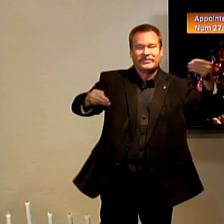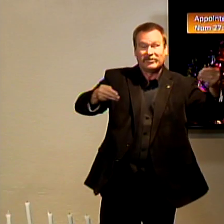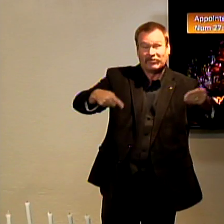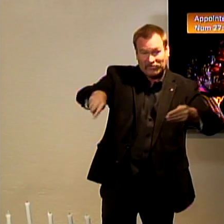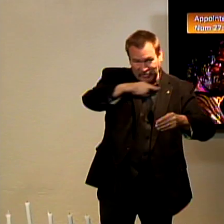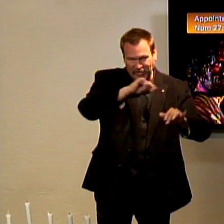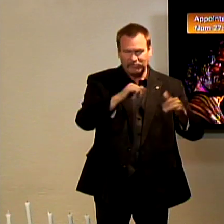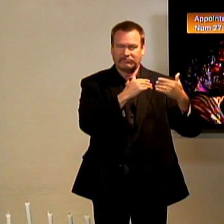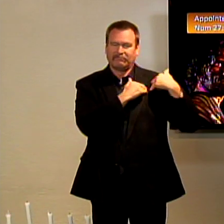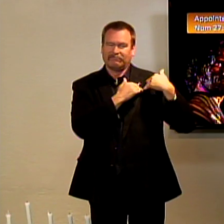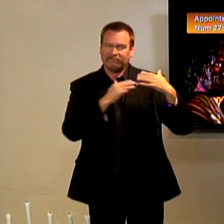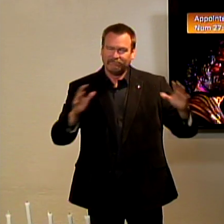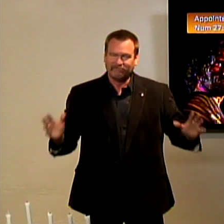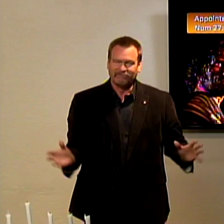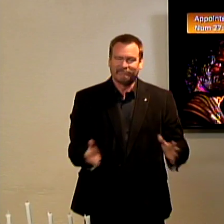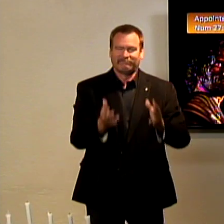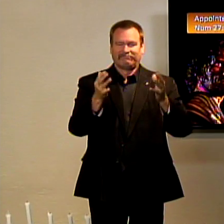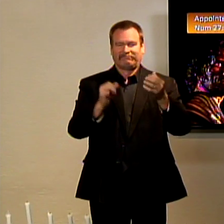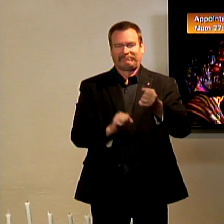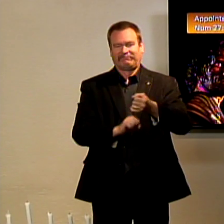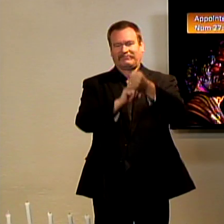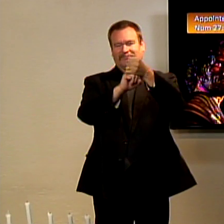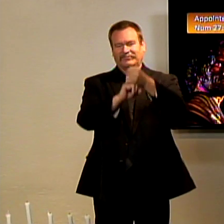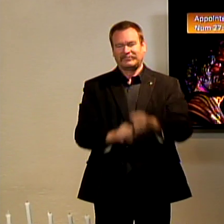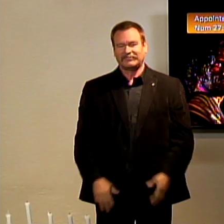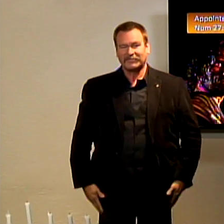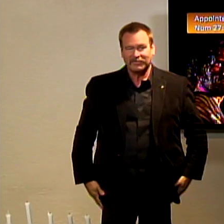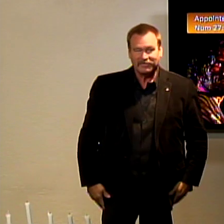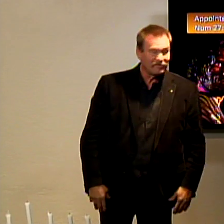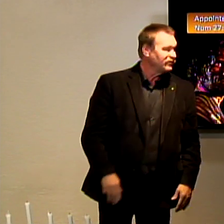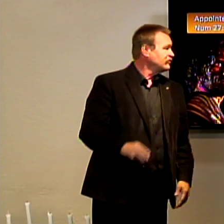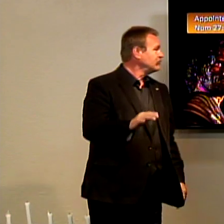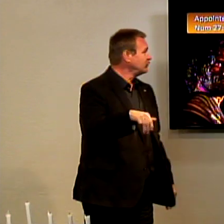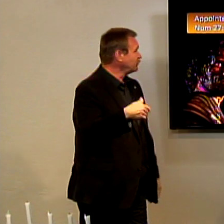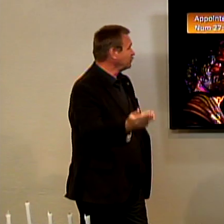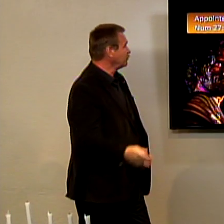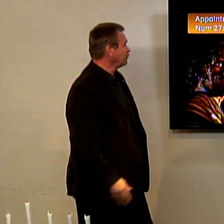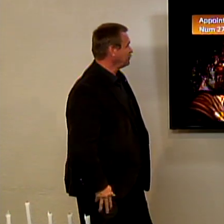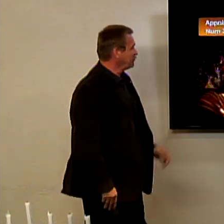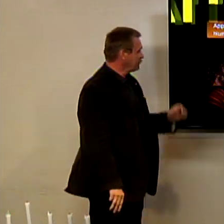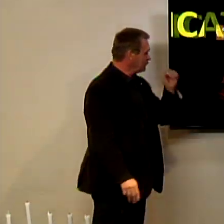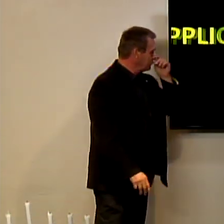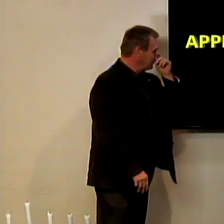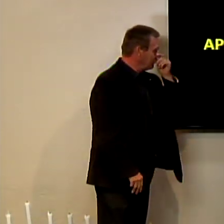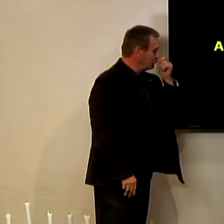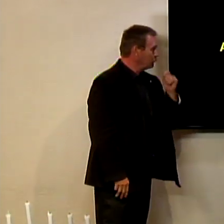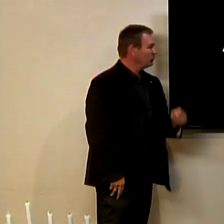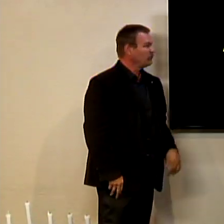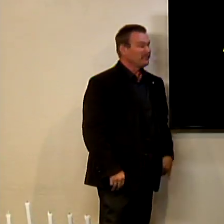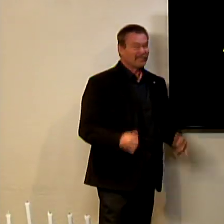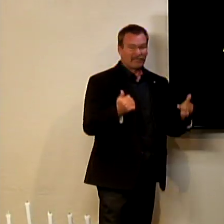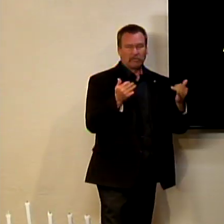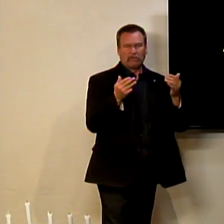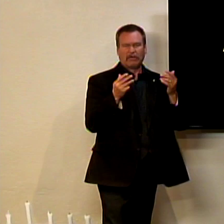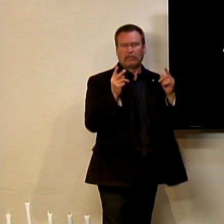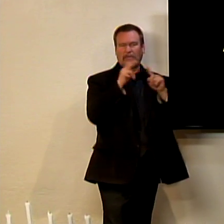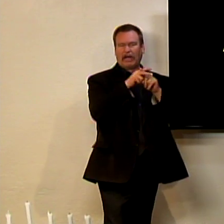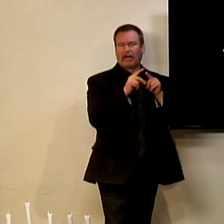But, you know, even before the time comes that I would die and I would go off to heaven, we would have to have new leaders to come